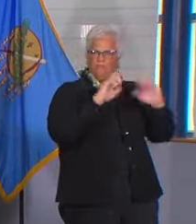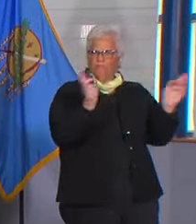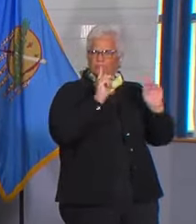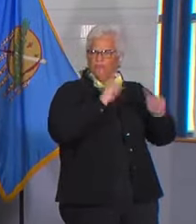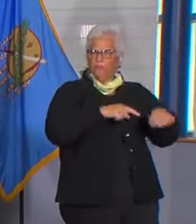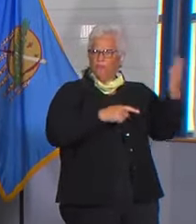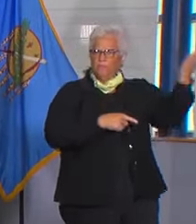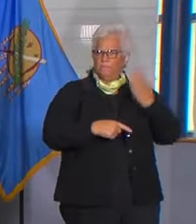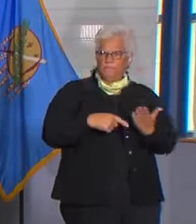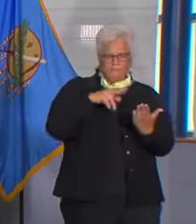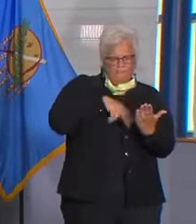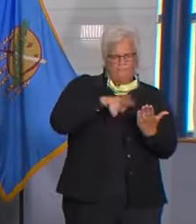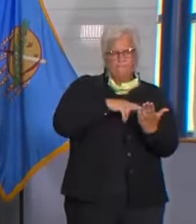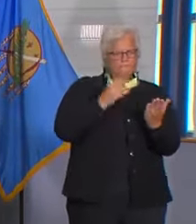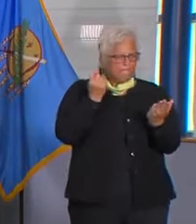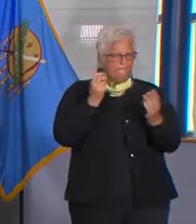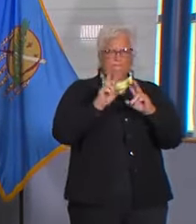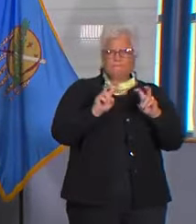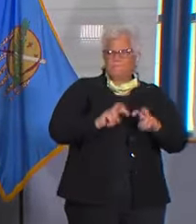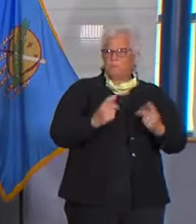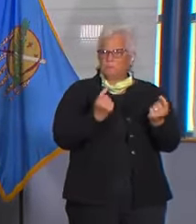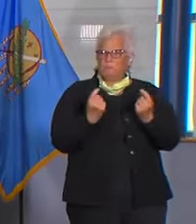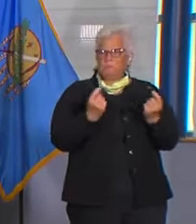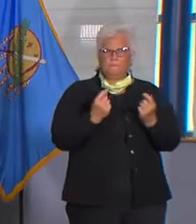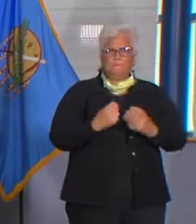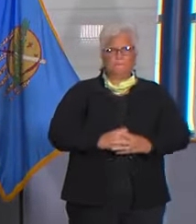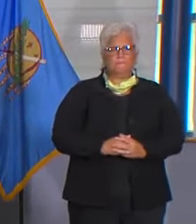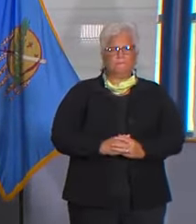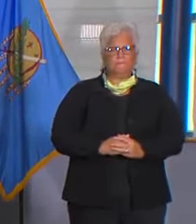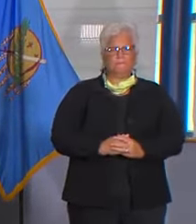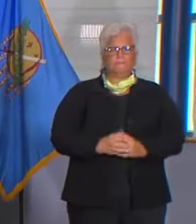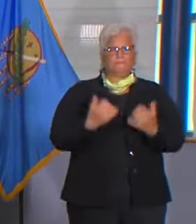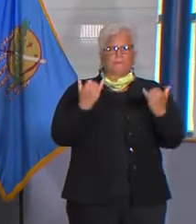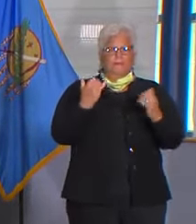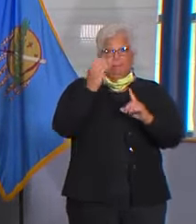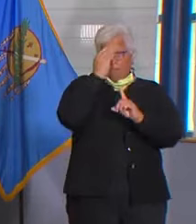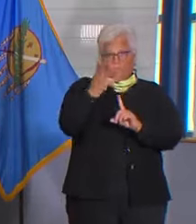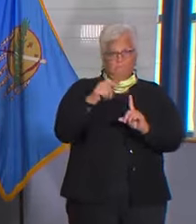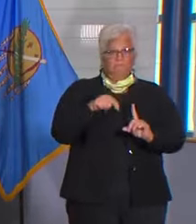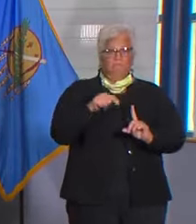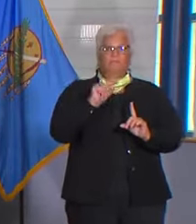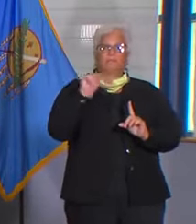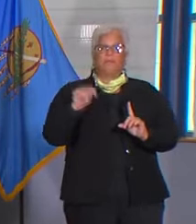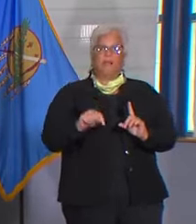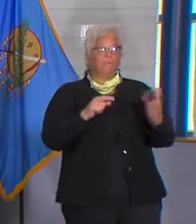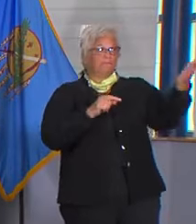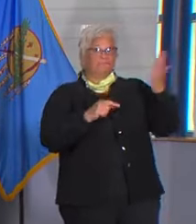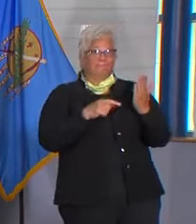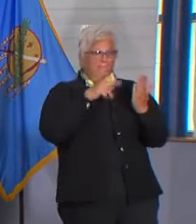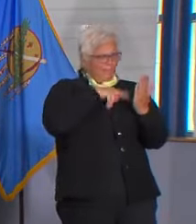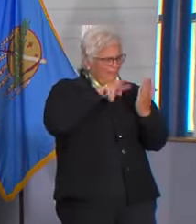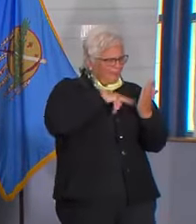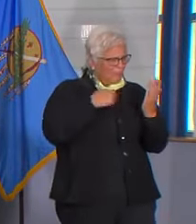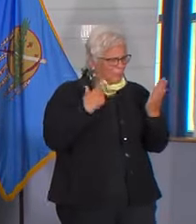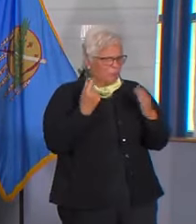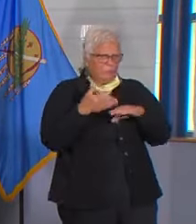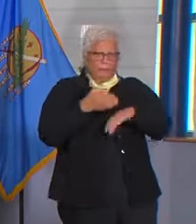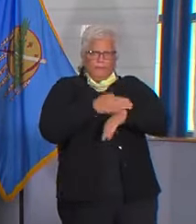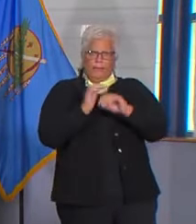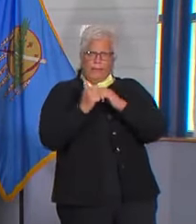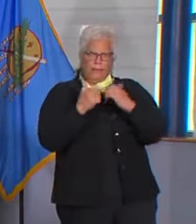have implemented many of the measures that you might see in this report. However, basically, some of them are really outside our scope of control. What I